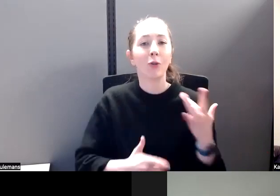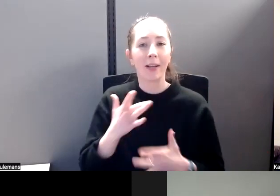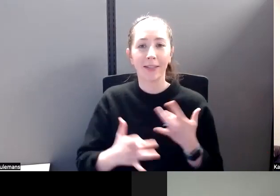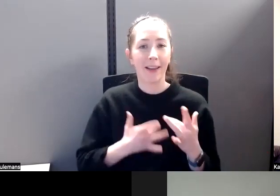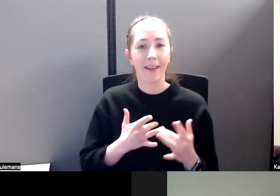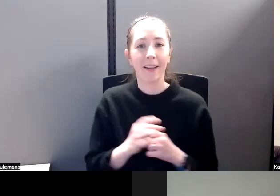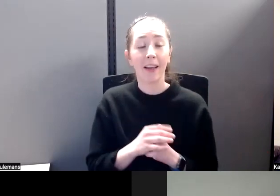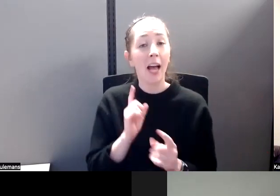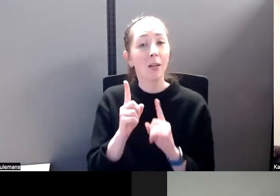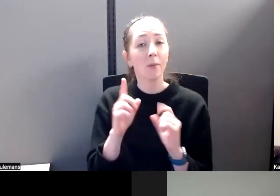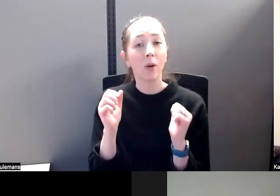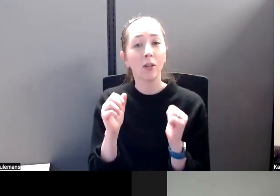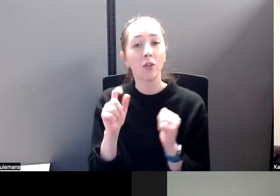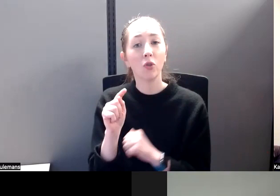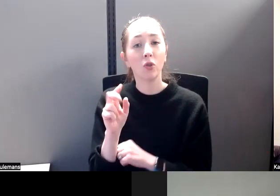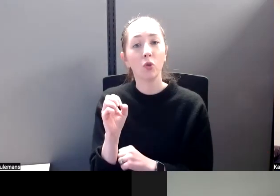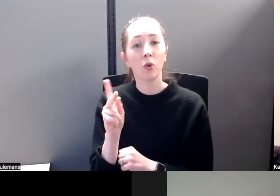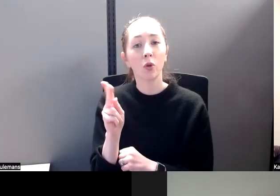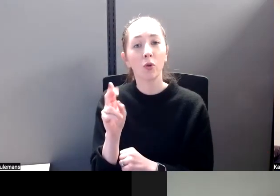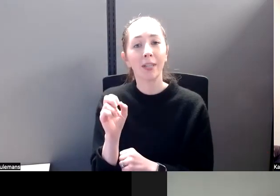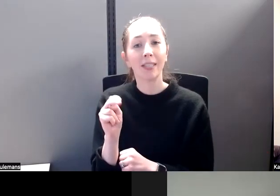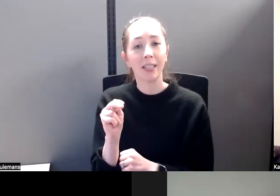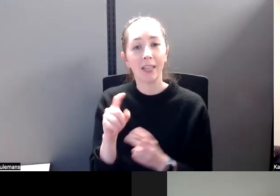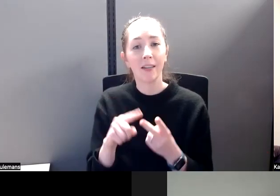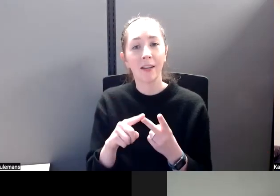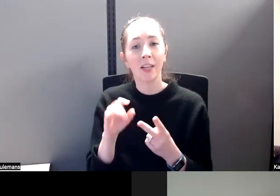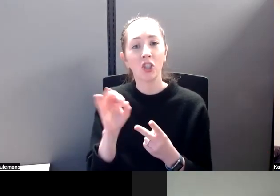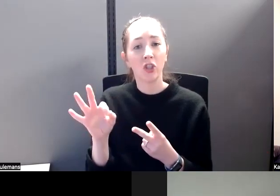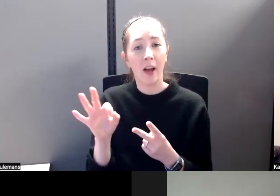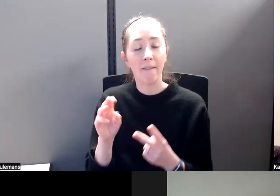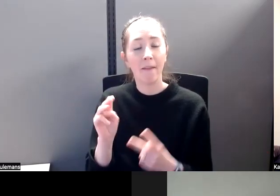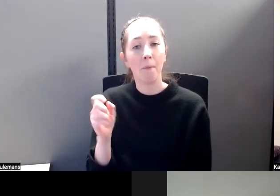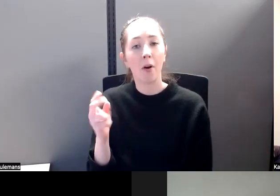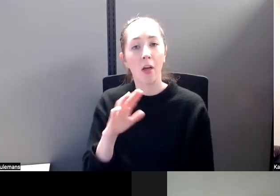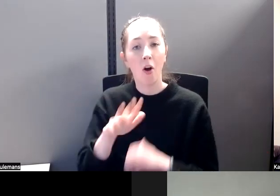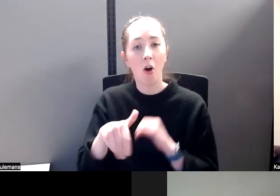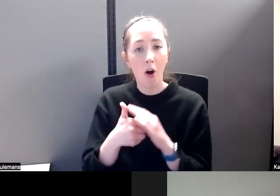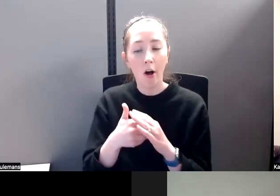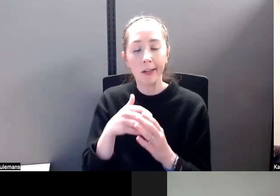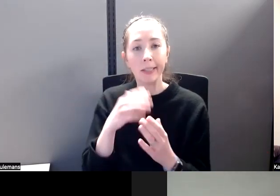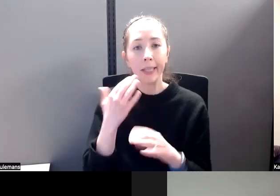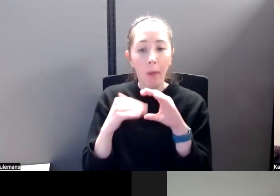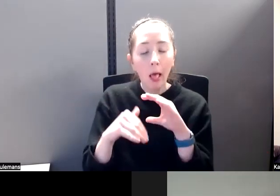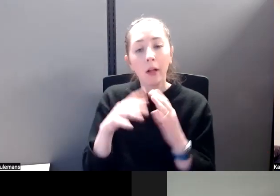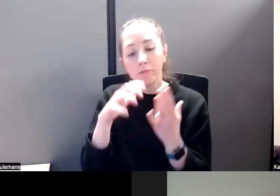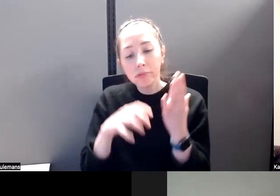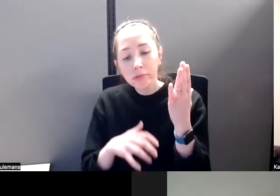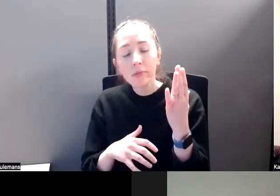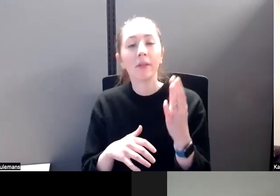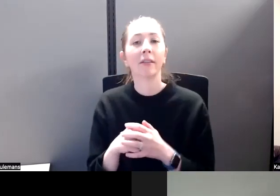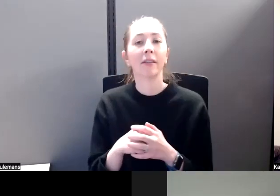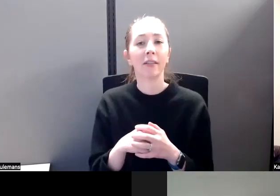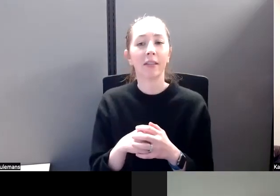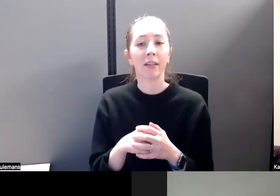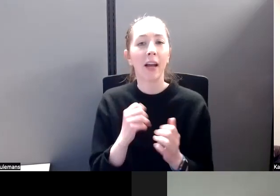spoken to Kristin, Jeff, Eric, Martha, all on email chain. Gregory Harrison, we sent one to Zach too.